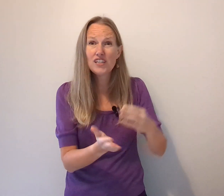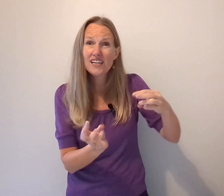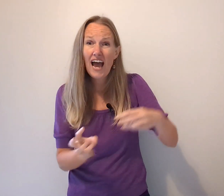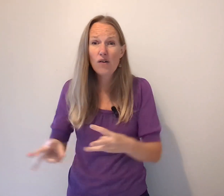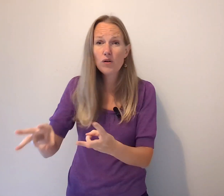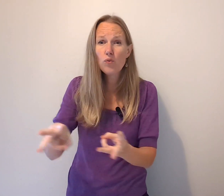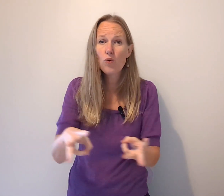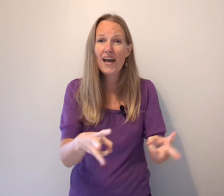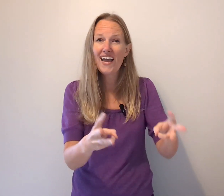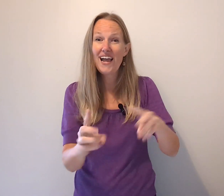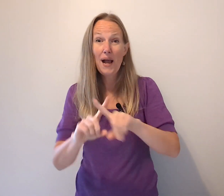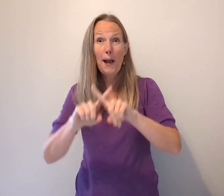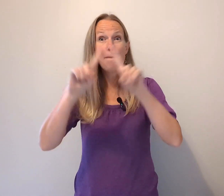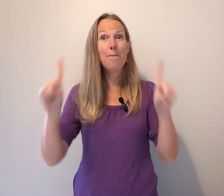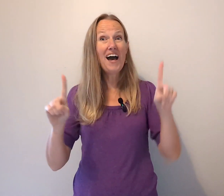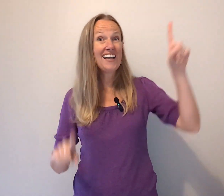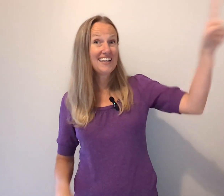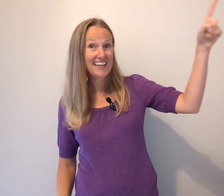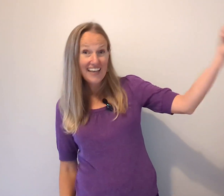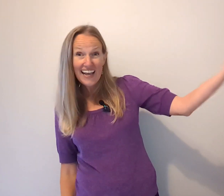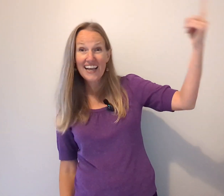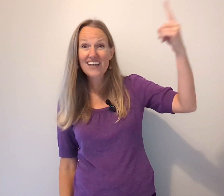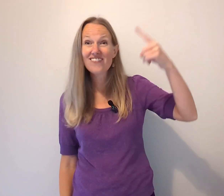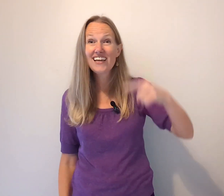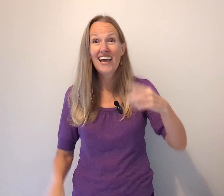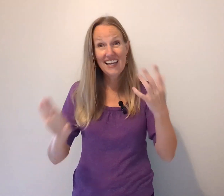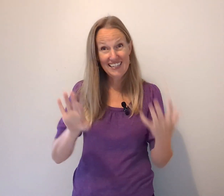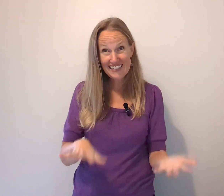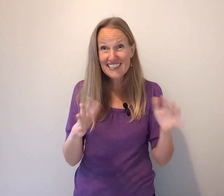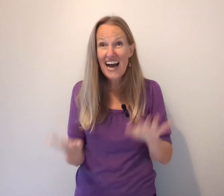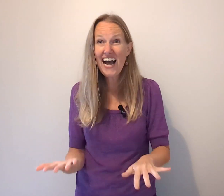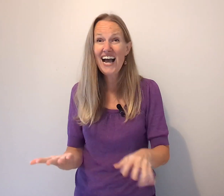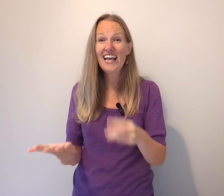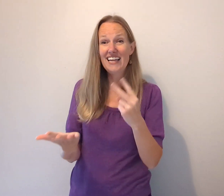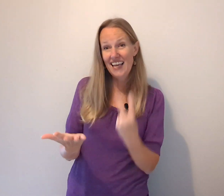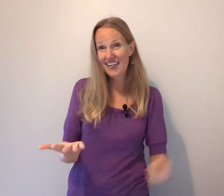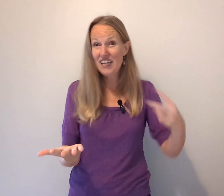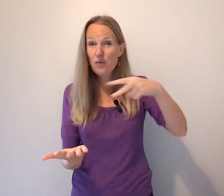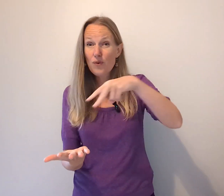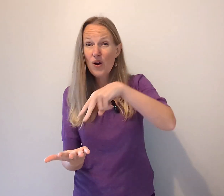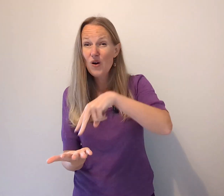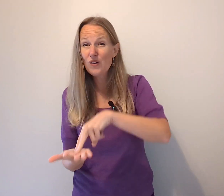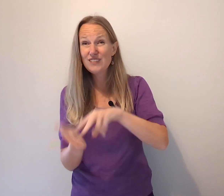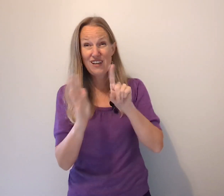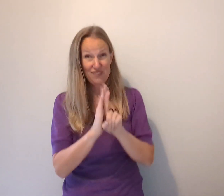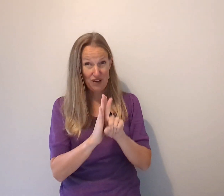in our way, but he came and he died and he rose.